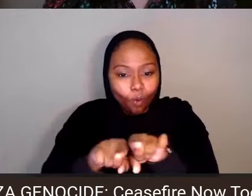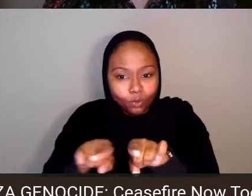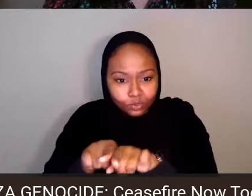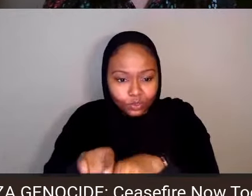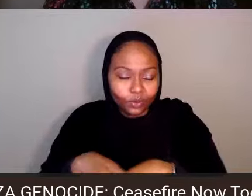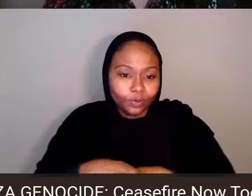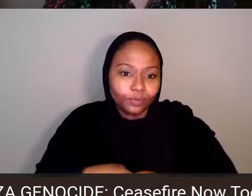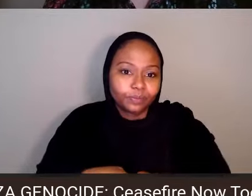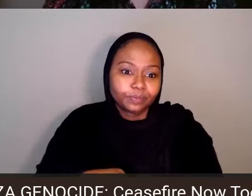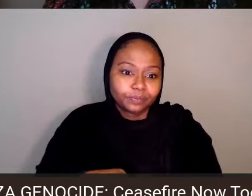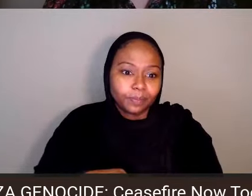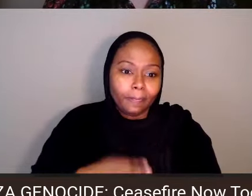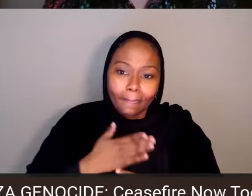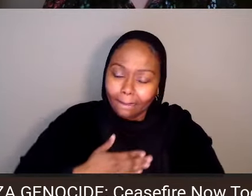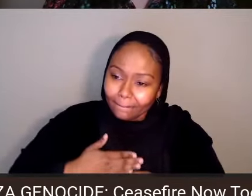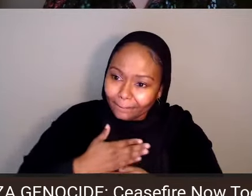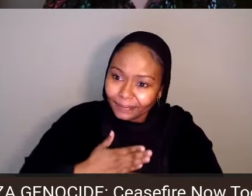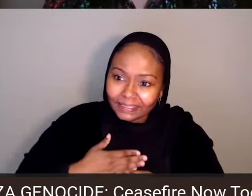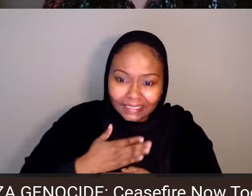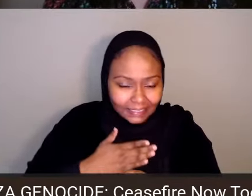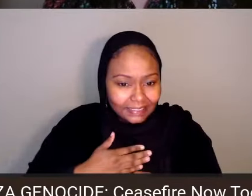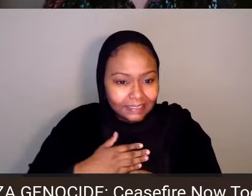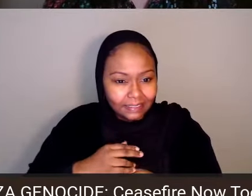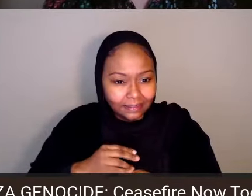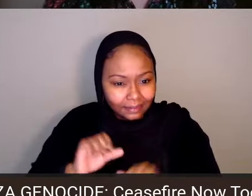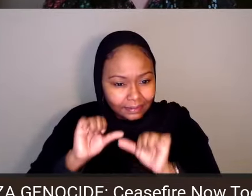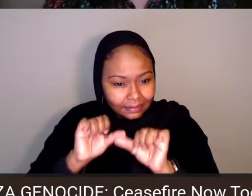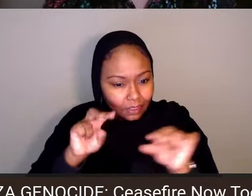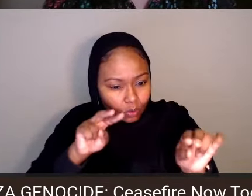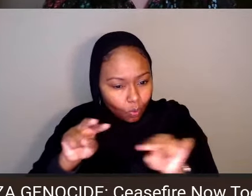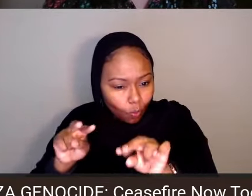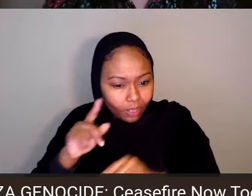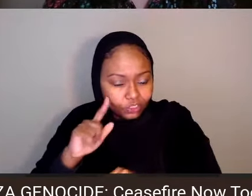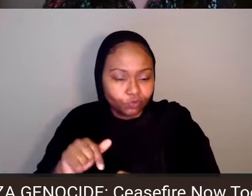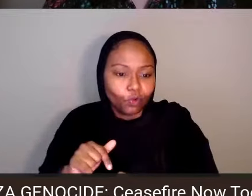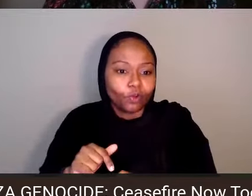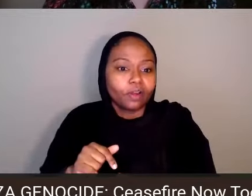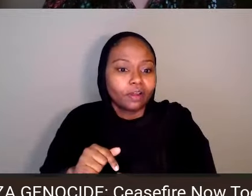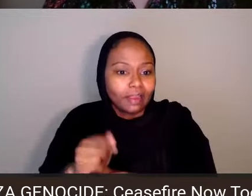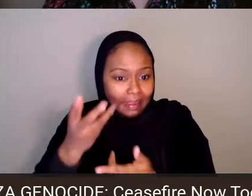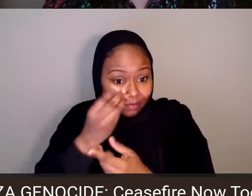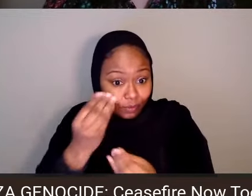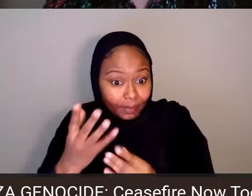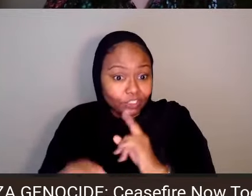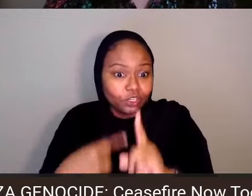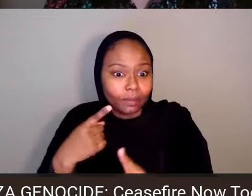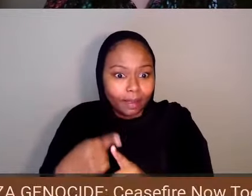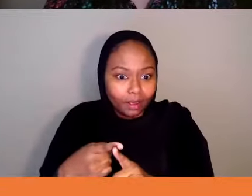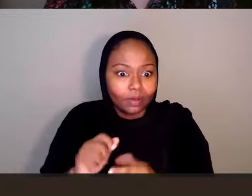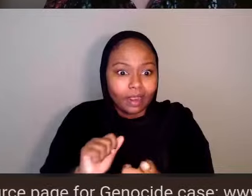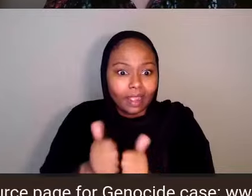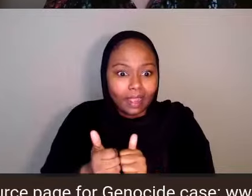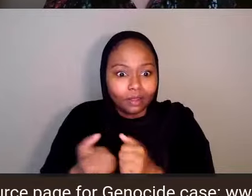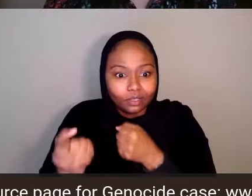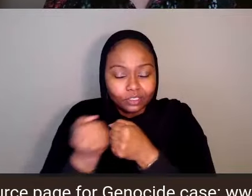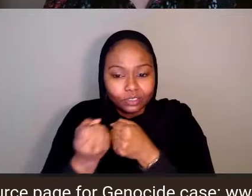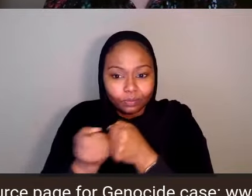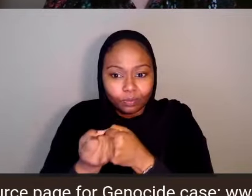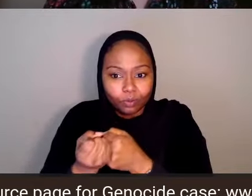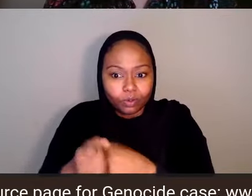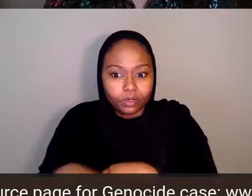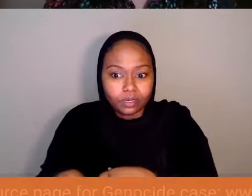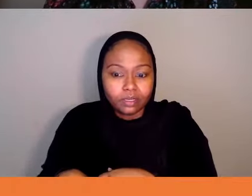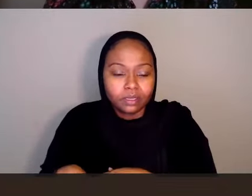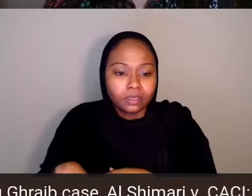that please stay tuned for more information about how to support CCR's upcoming Abu Ghraib